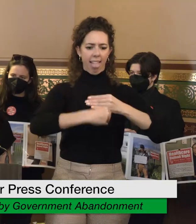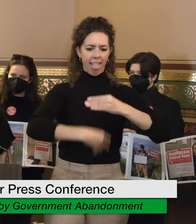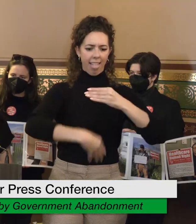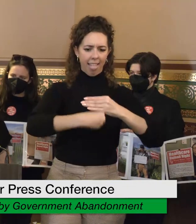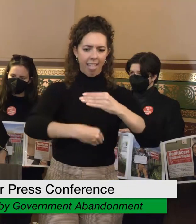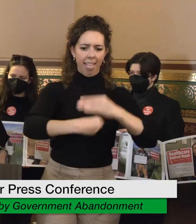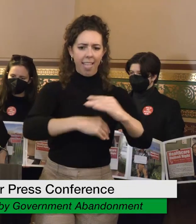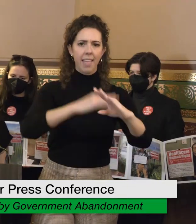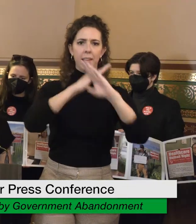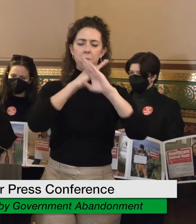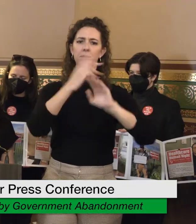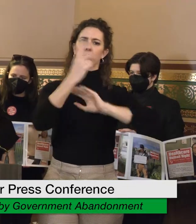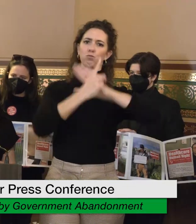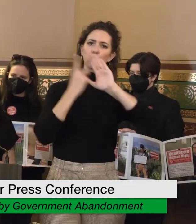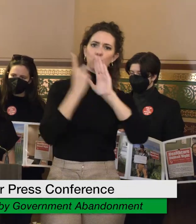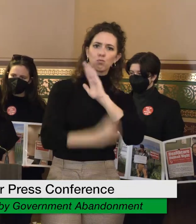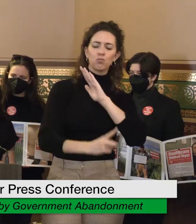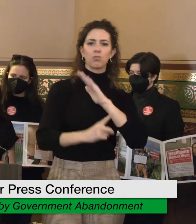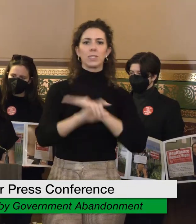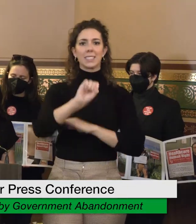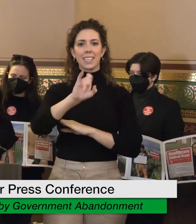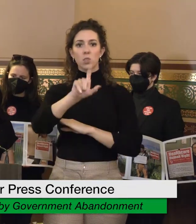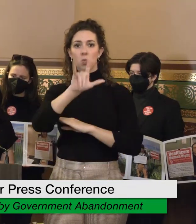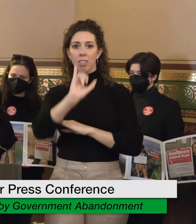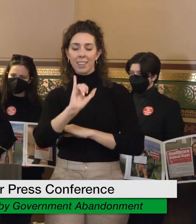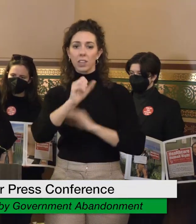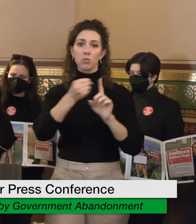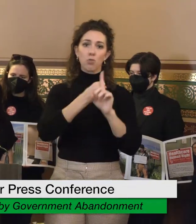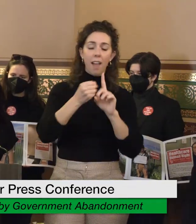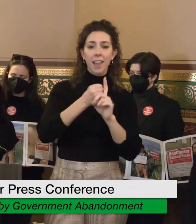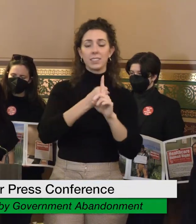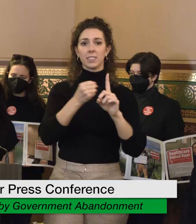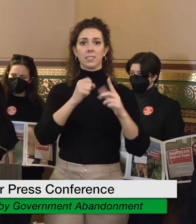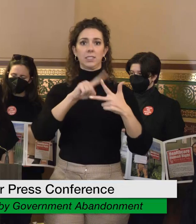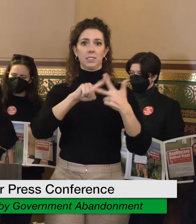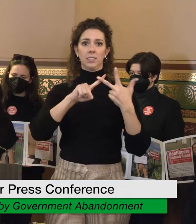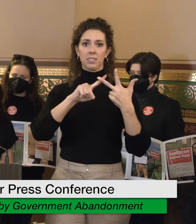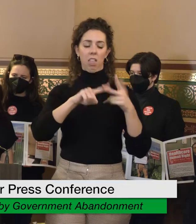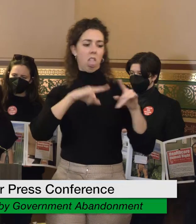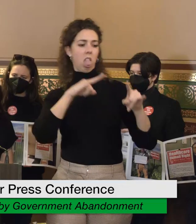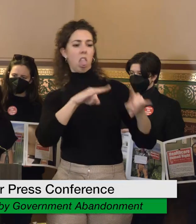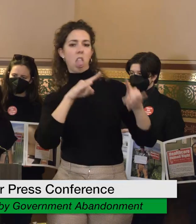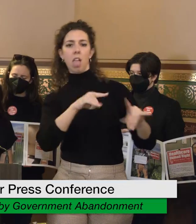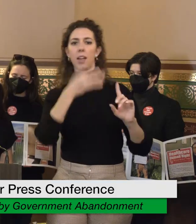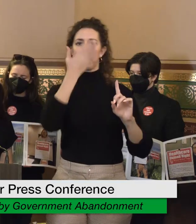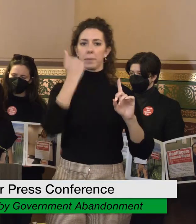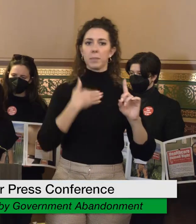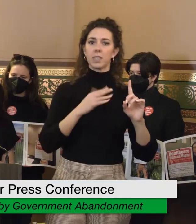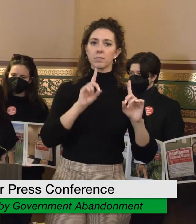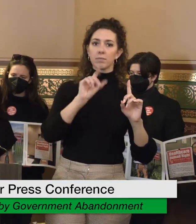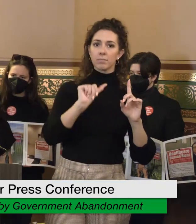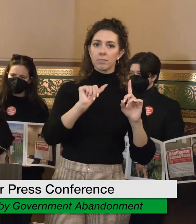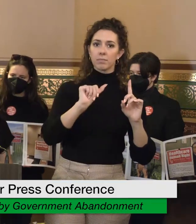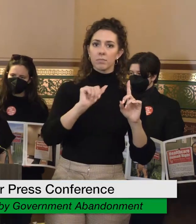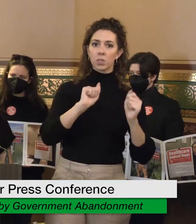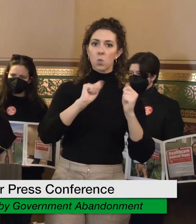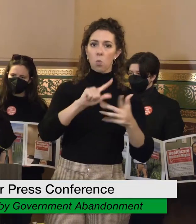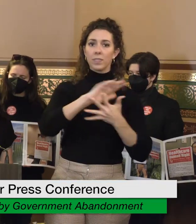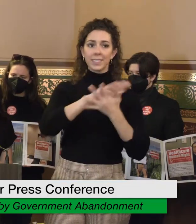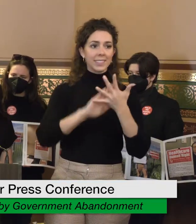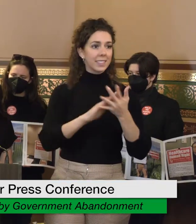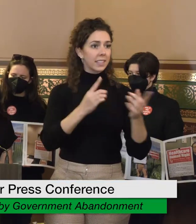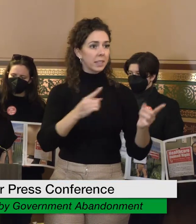I get discriminated against, I've been sexually harassed and assaulted, and made fun of for my physical disability. All of these things